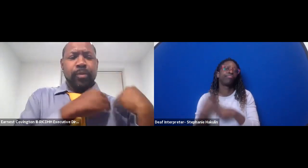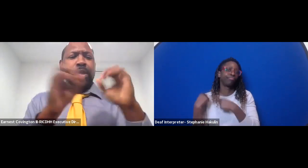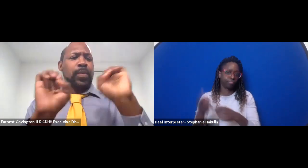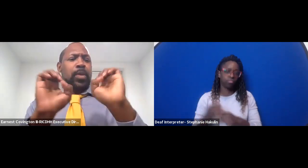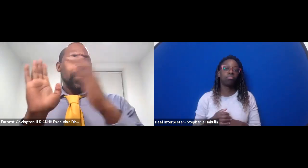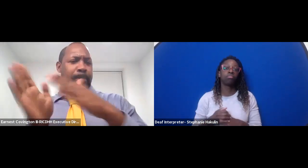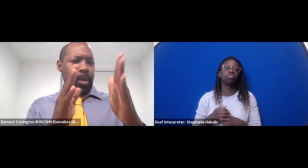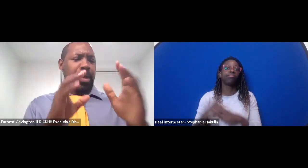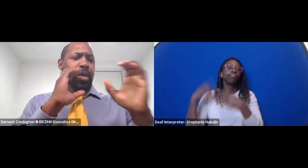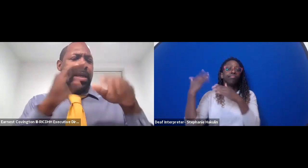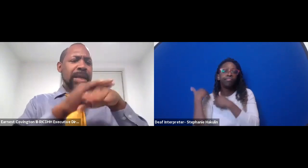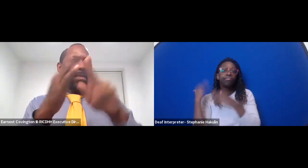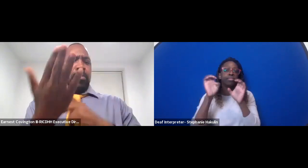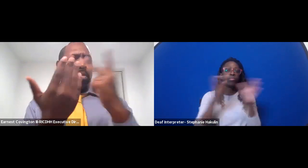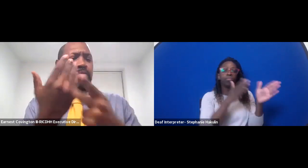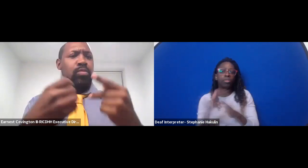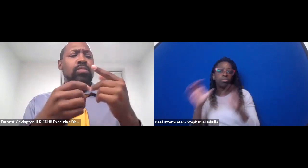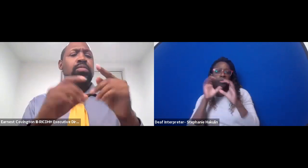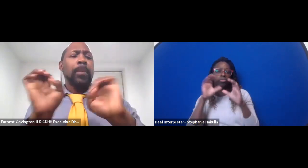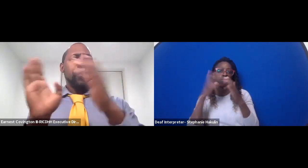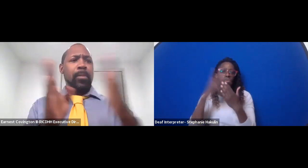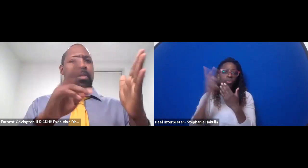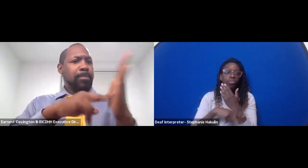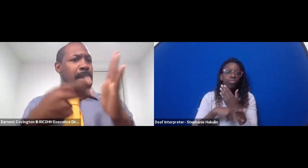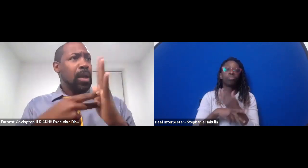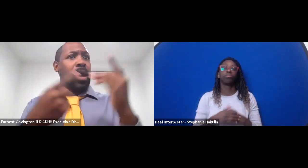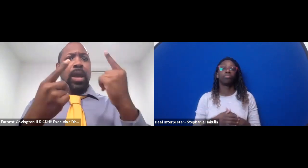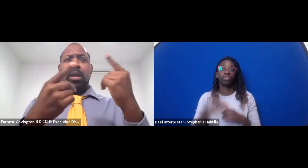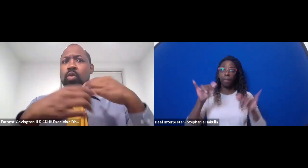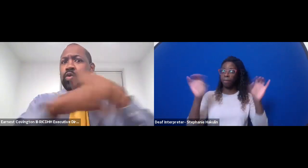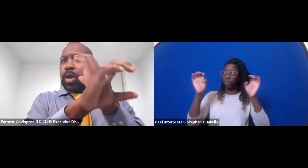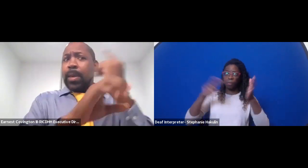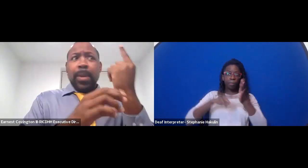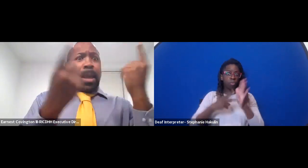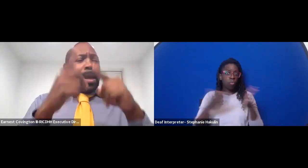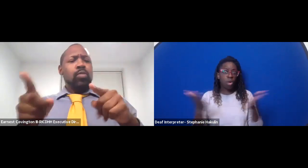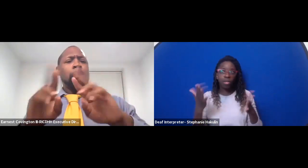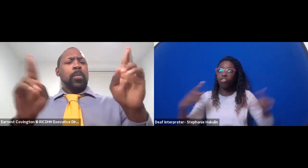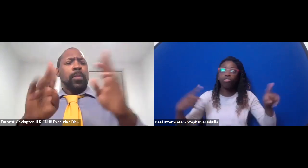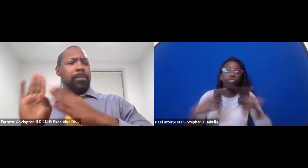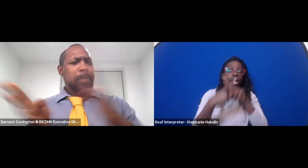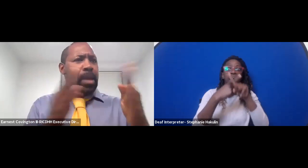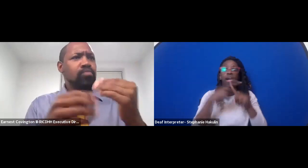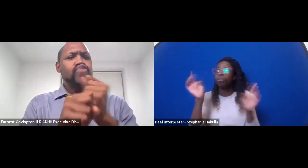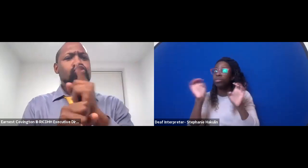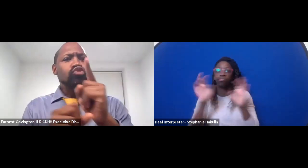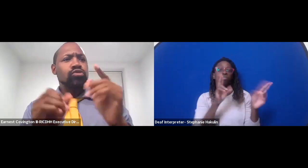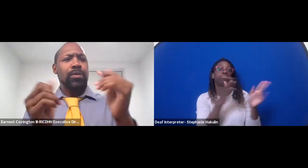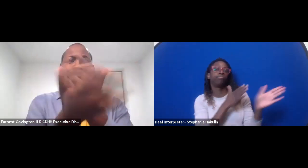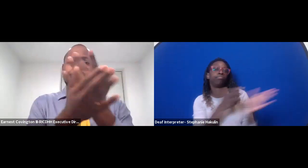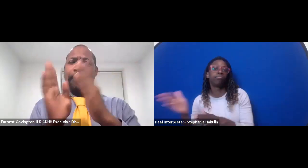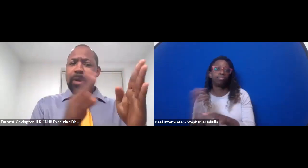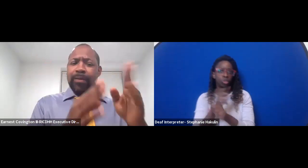about 4 years where he's doing emergency preparedness what that means is if a crisis happens in the